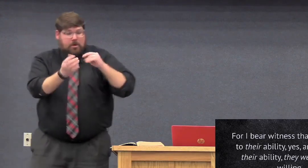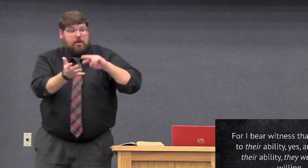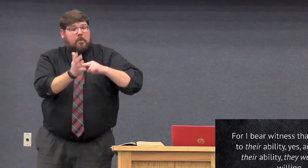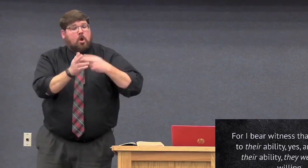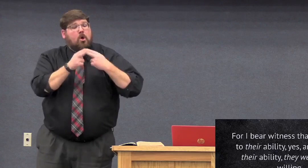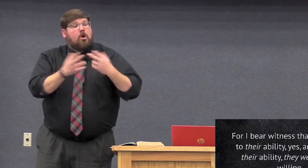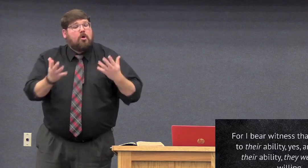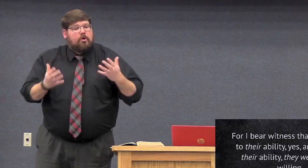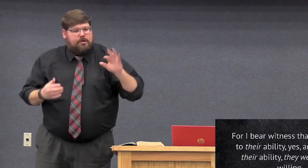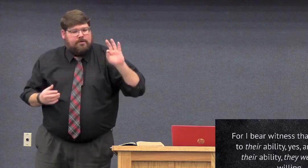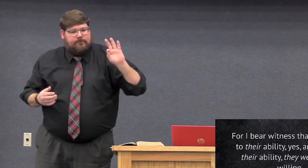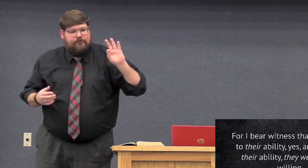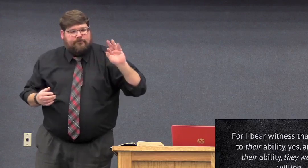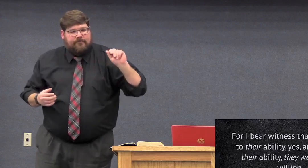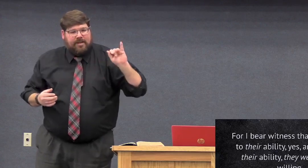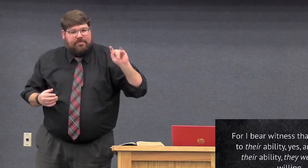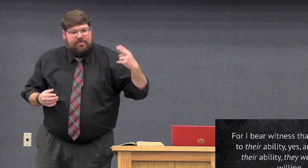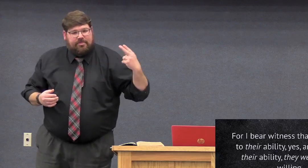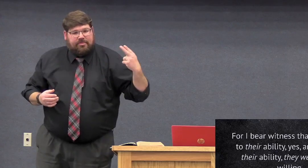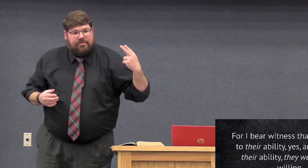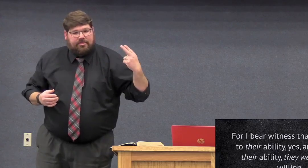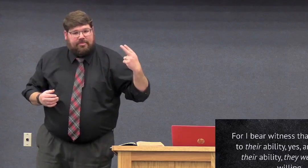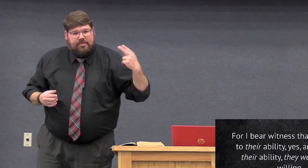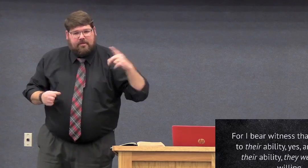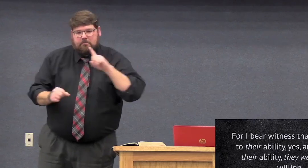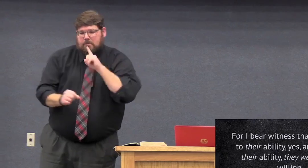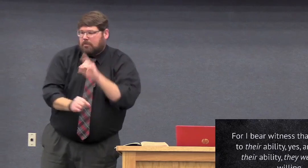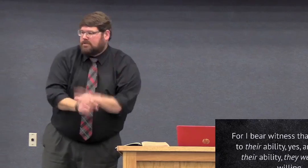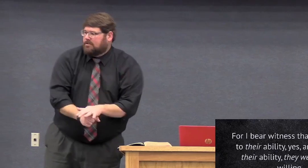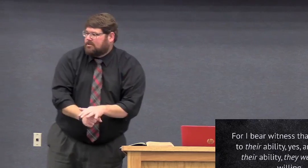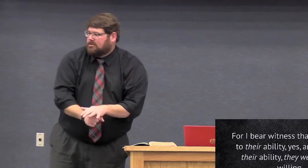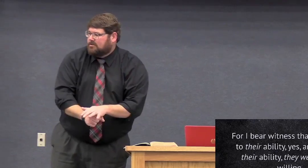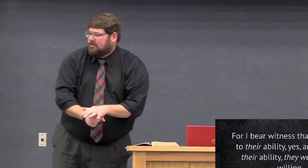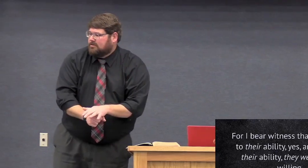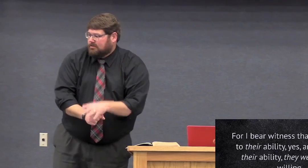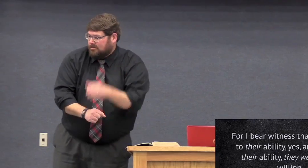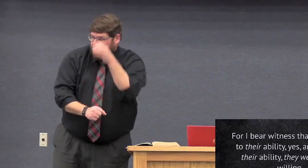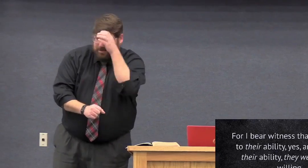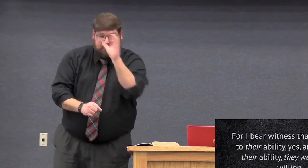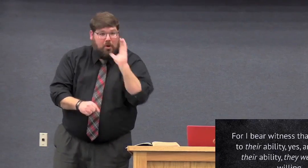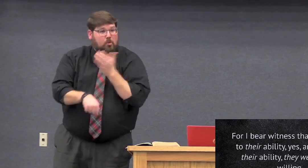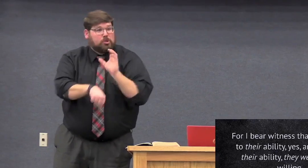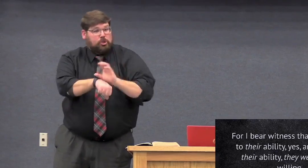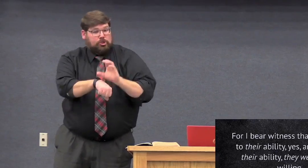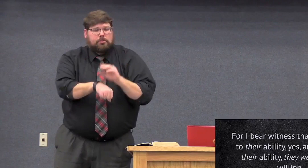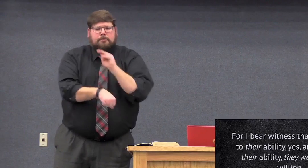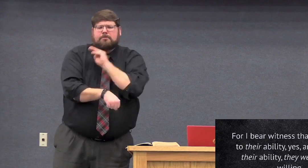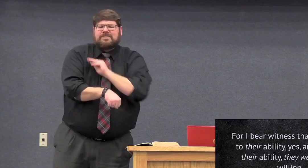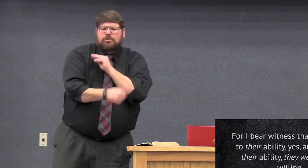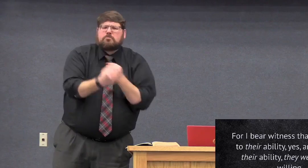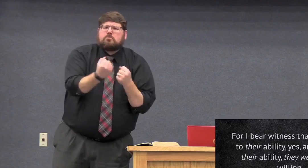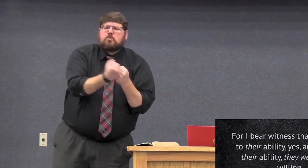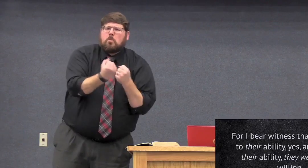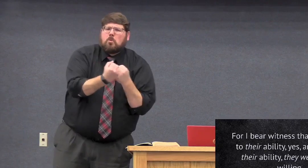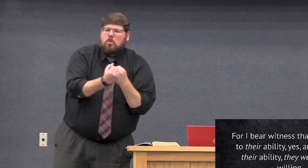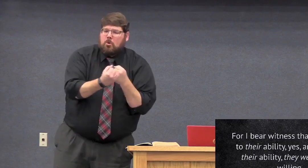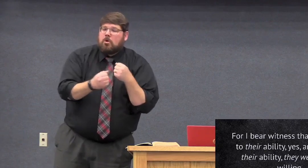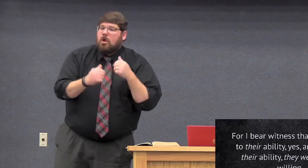we can. And then more is called giving by faith, right? When